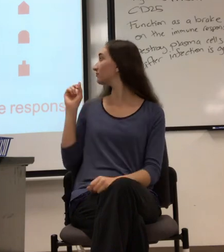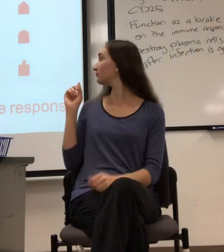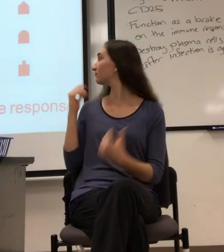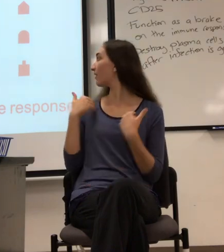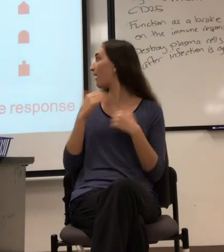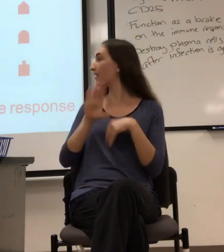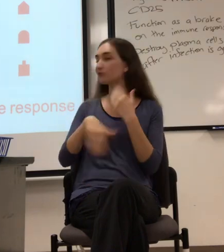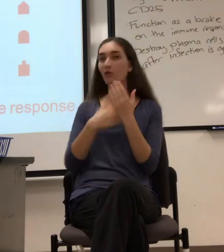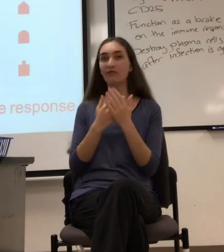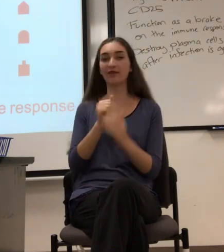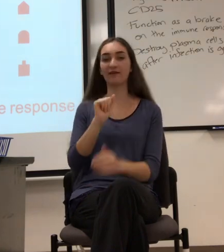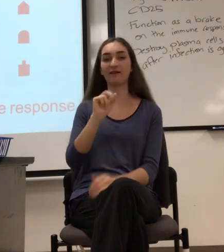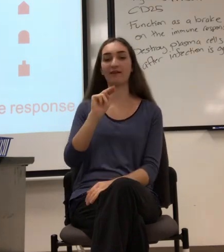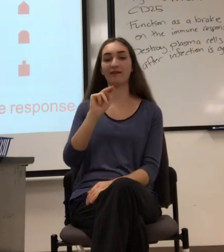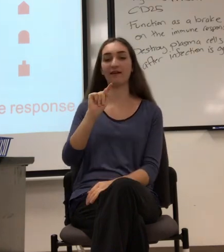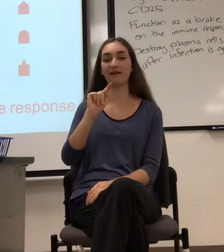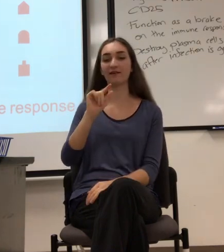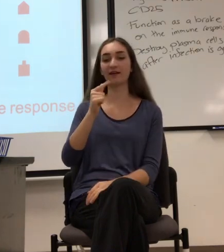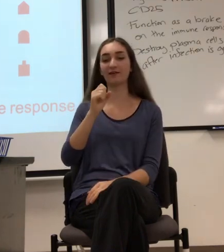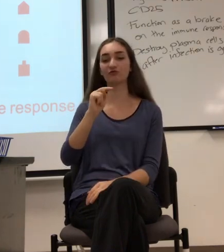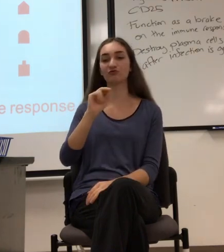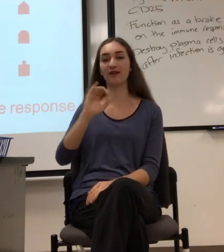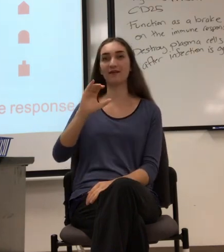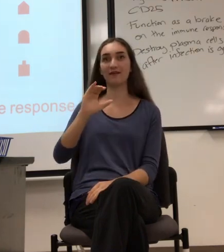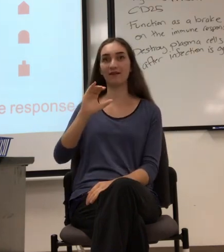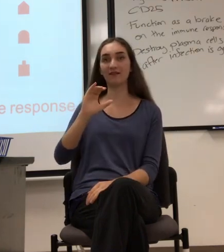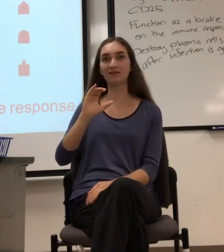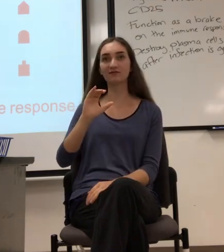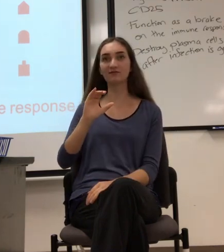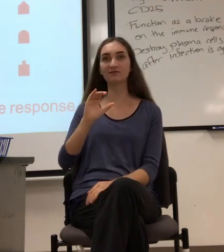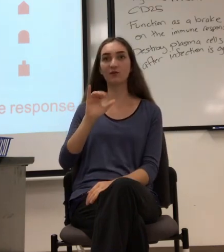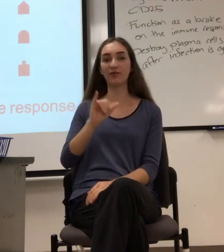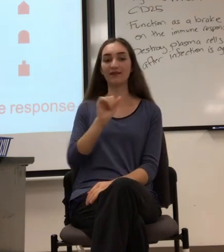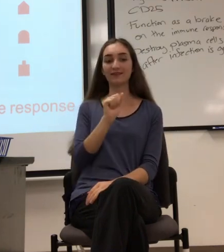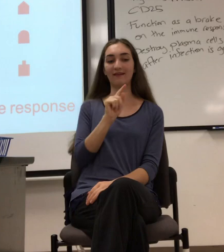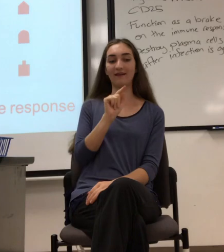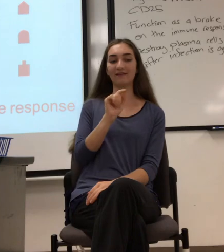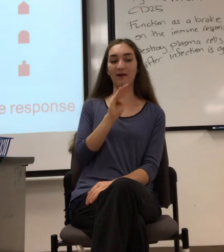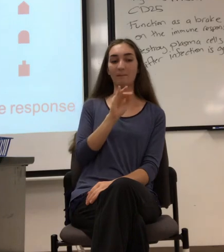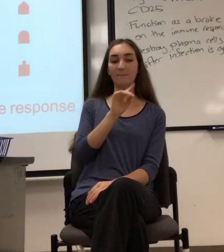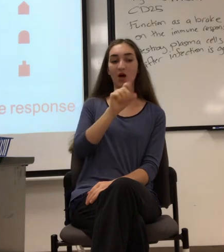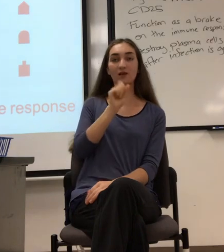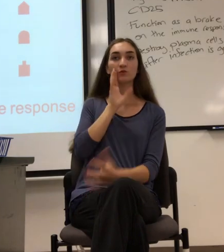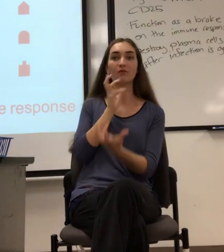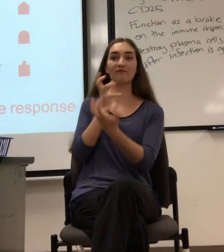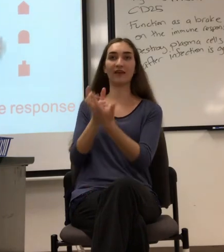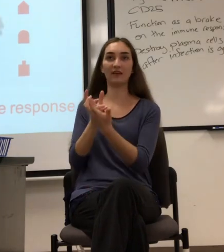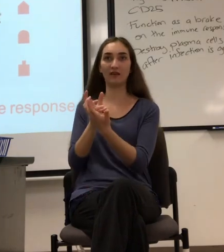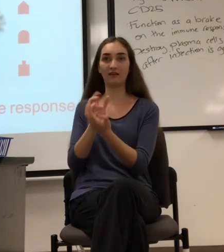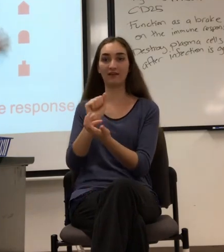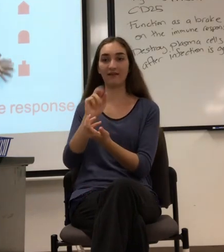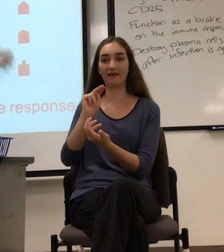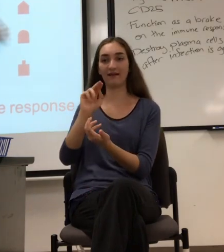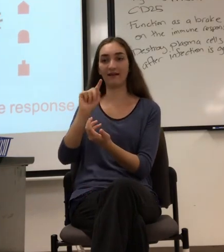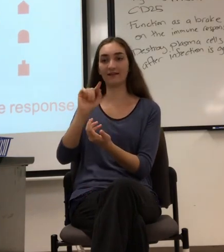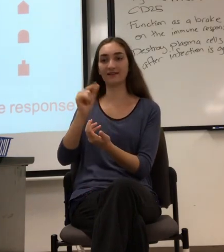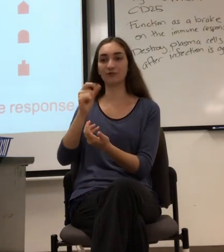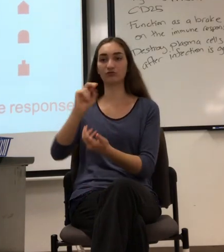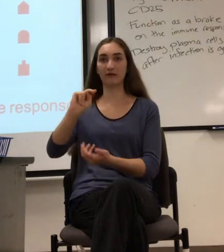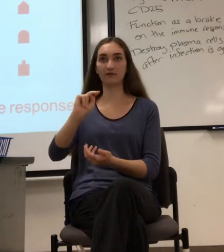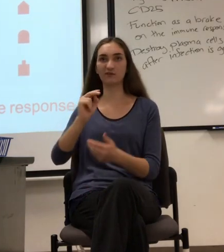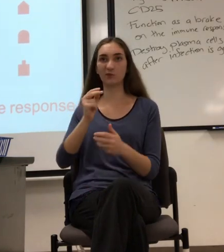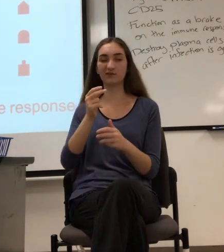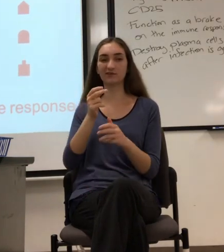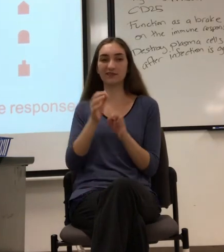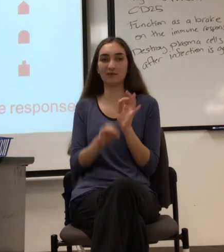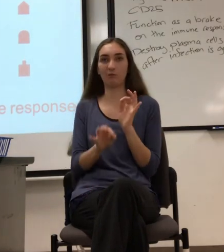determinants. And that's what the antibodies fit. That's what they recognize. Okay, so they use a simple shape fit.